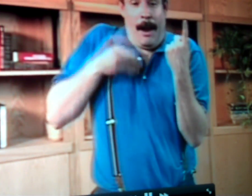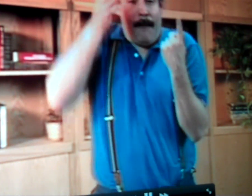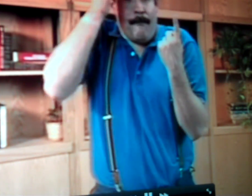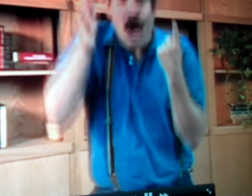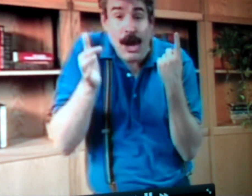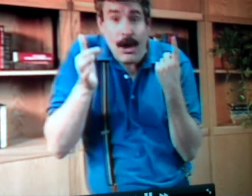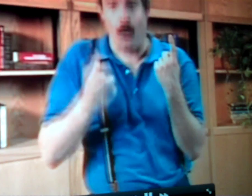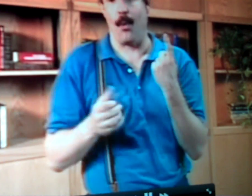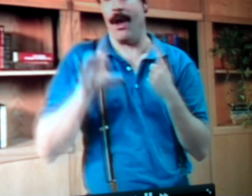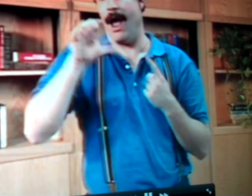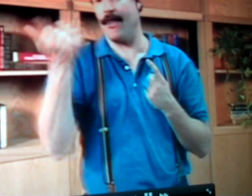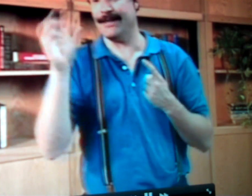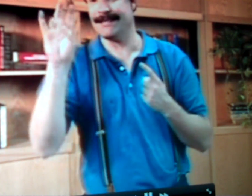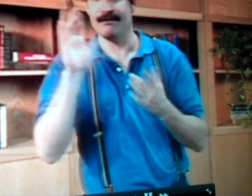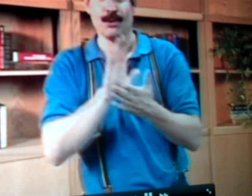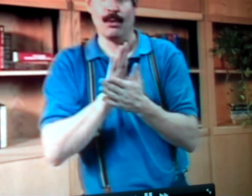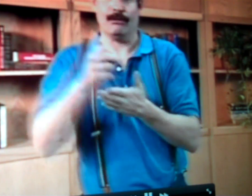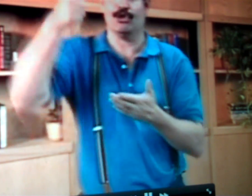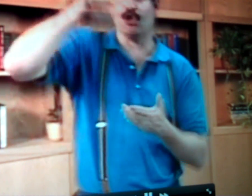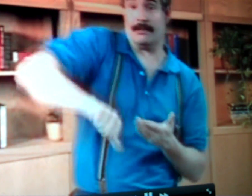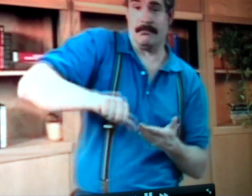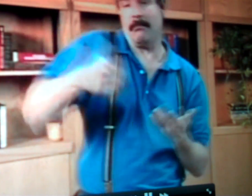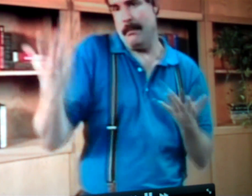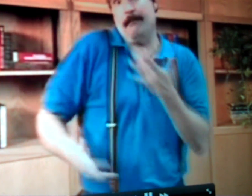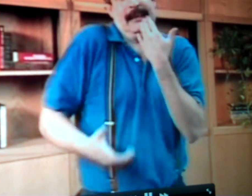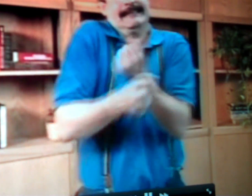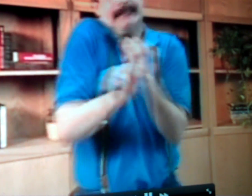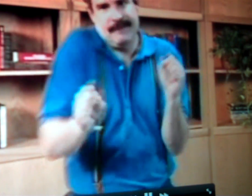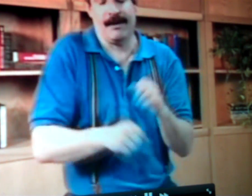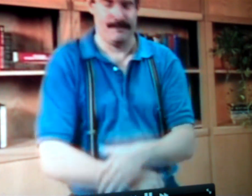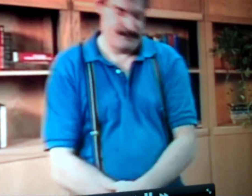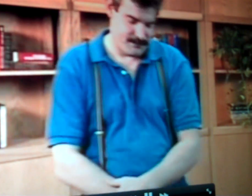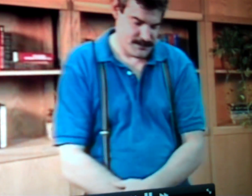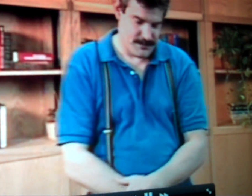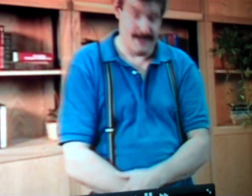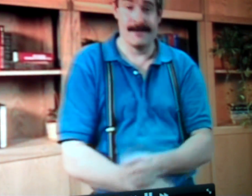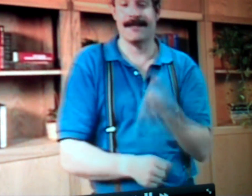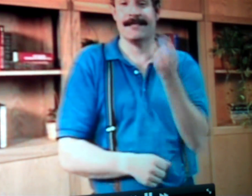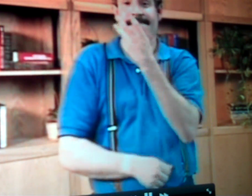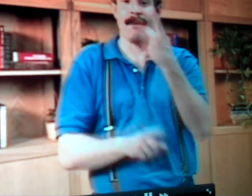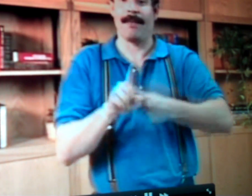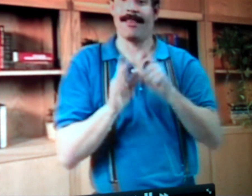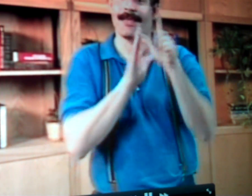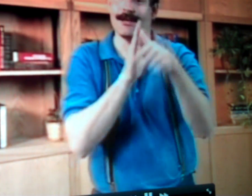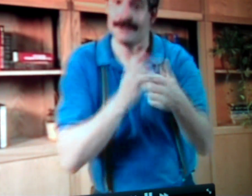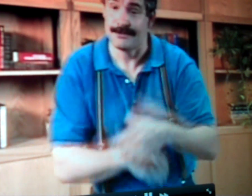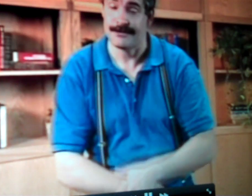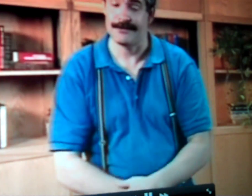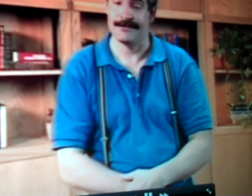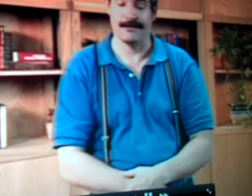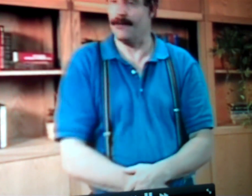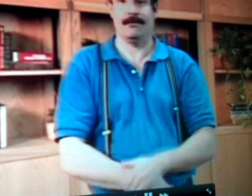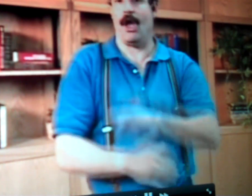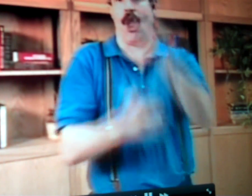only maybe one of those schools accepted me. The other 7 denied me. A few months later,